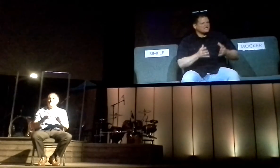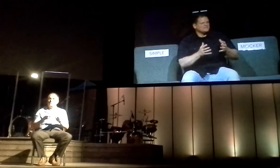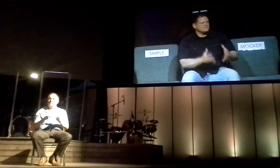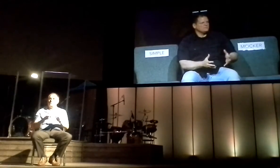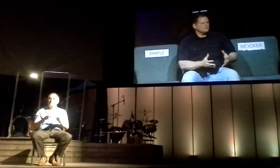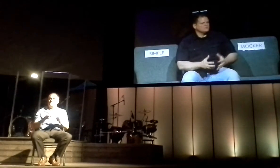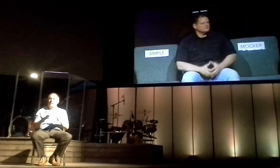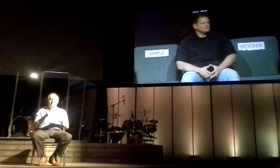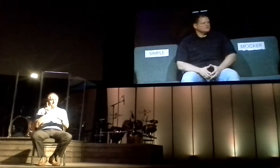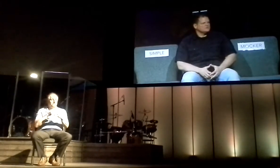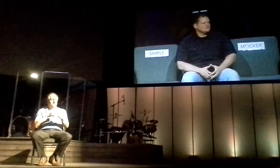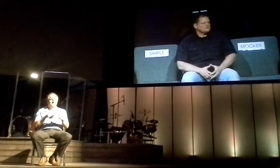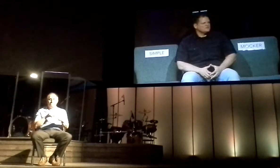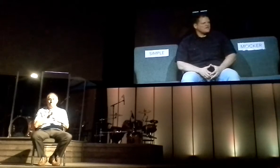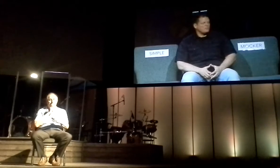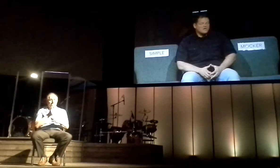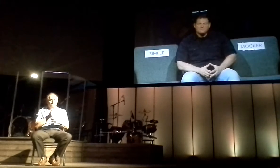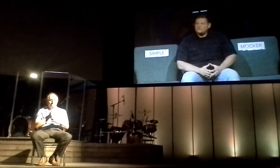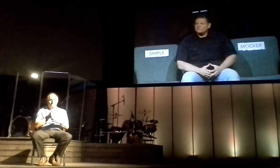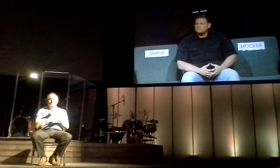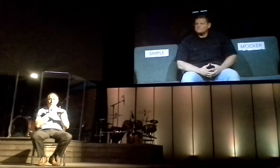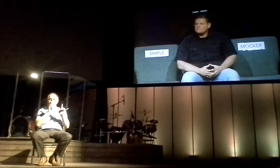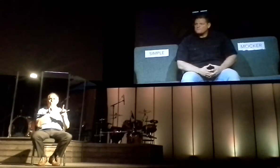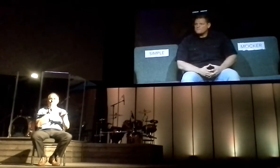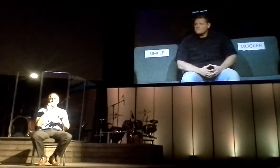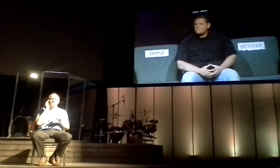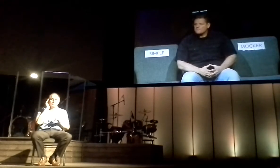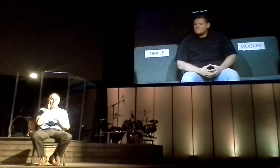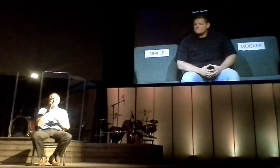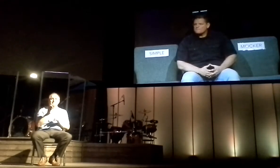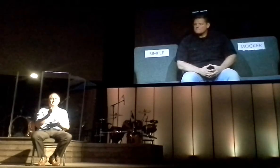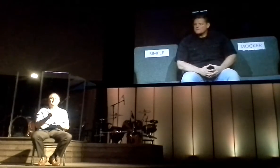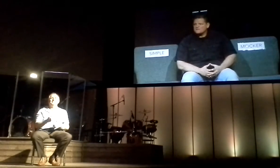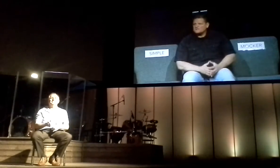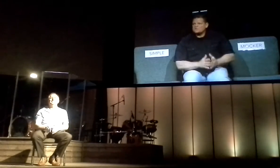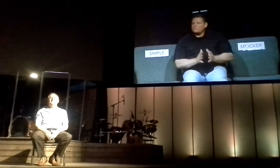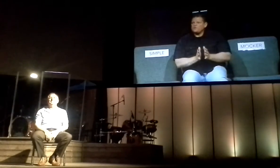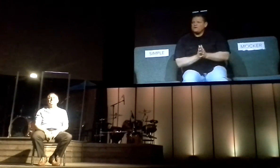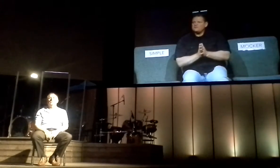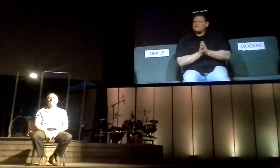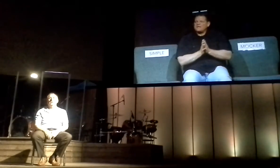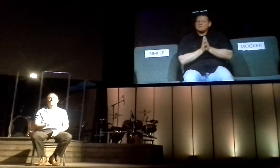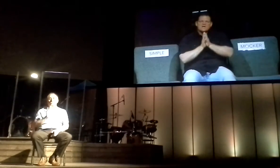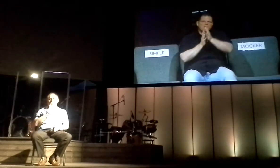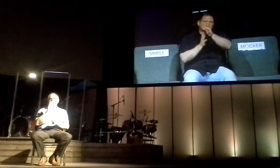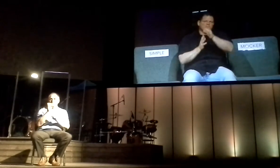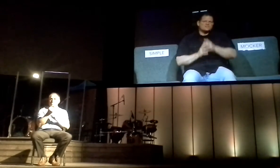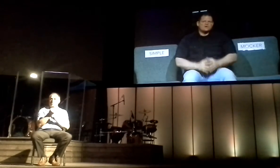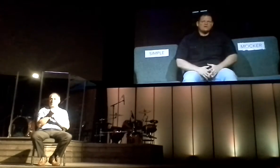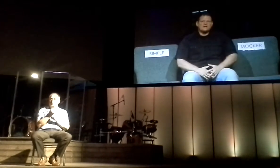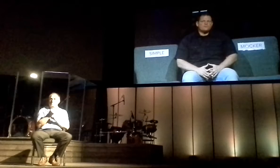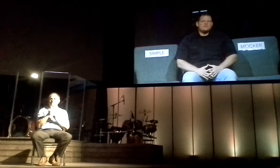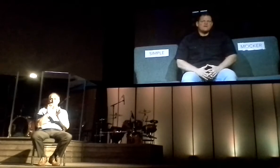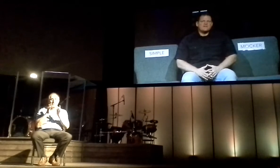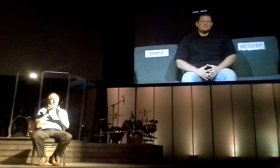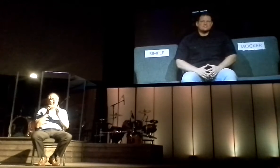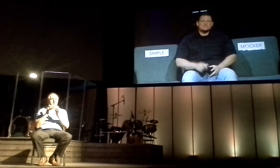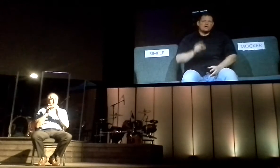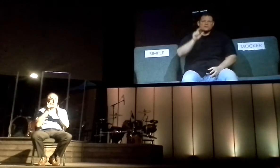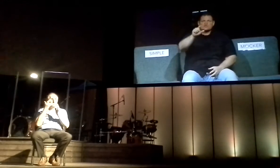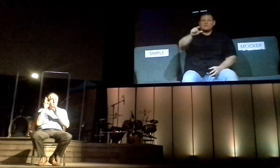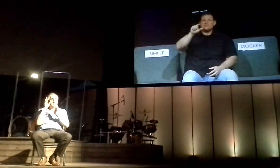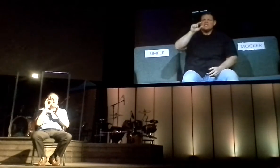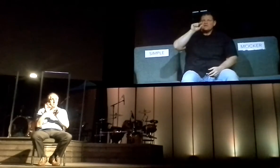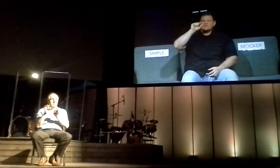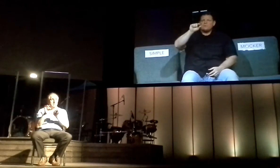will not condemn you. I will love you. And so if you're there today, those of you listening online, you're ready to make that decision.